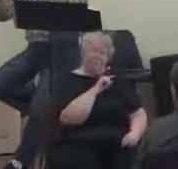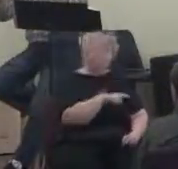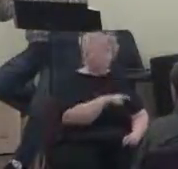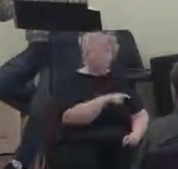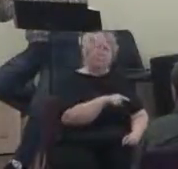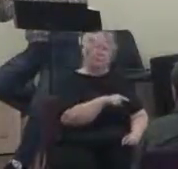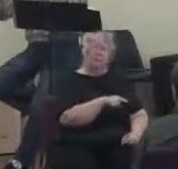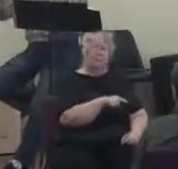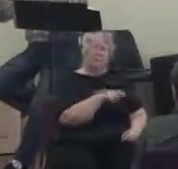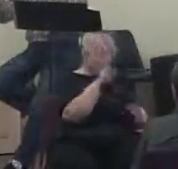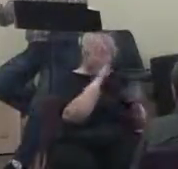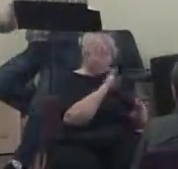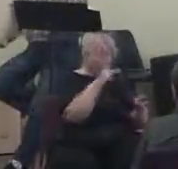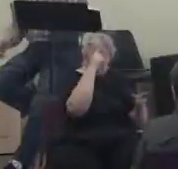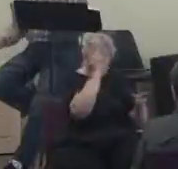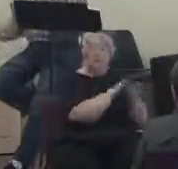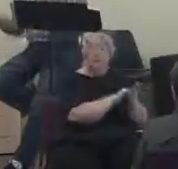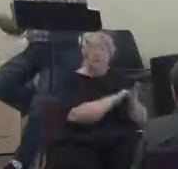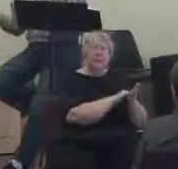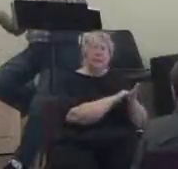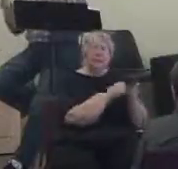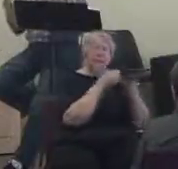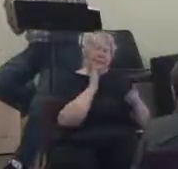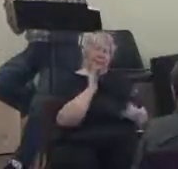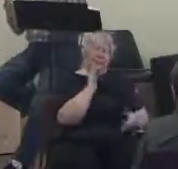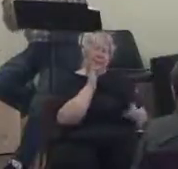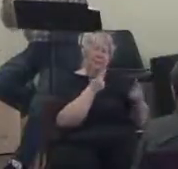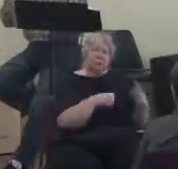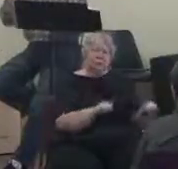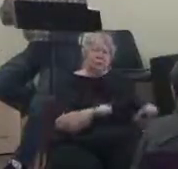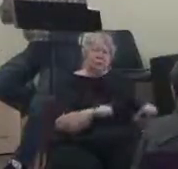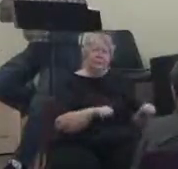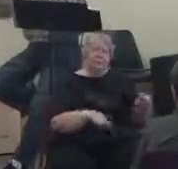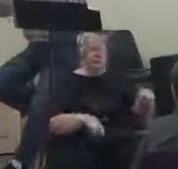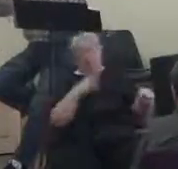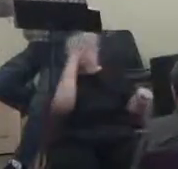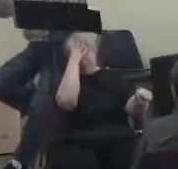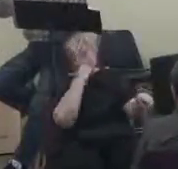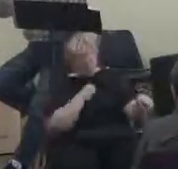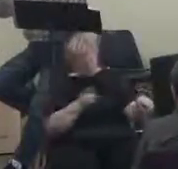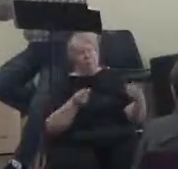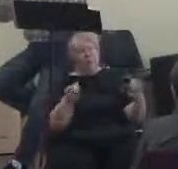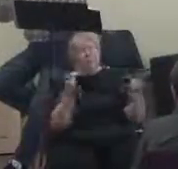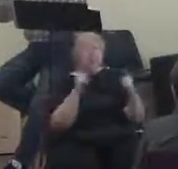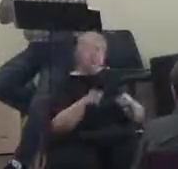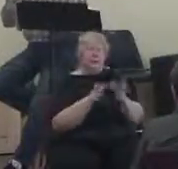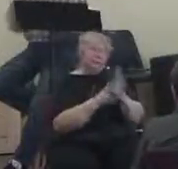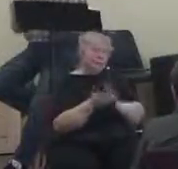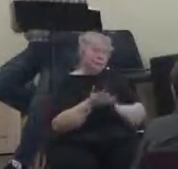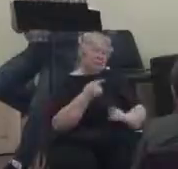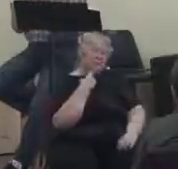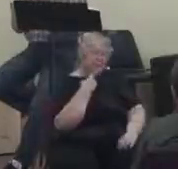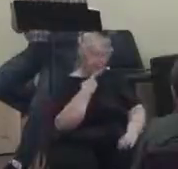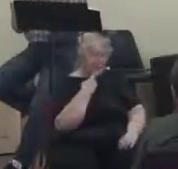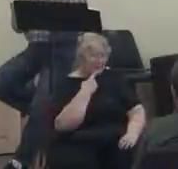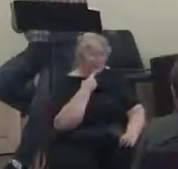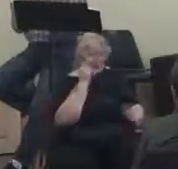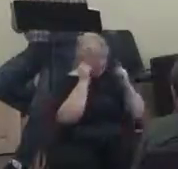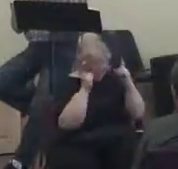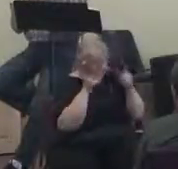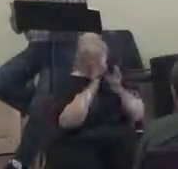when Jesus needs his best friends at his side for an hour. All he says is, guys, can't you watch and pray for an